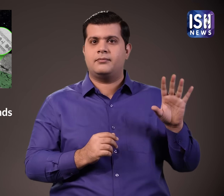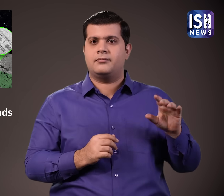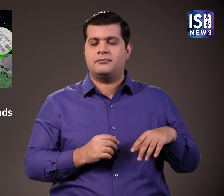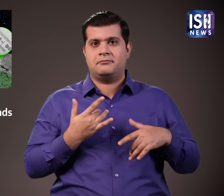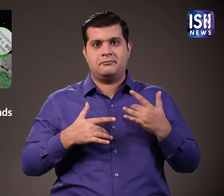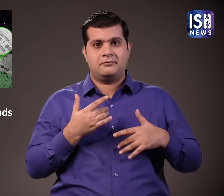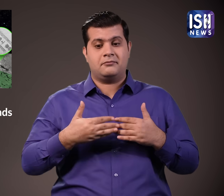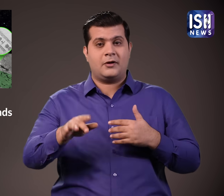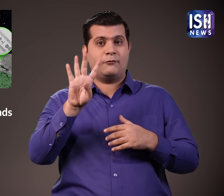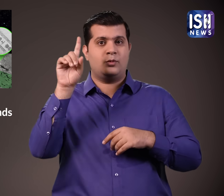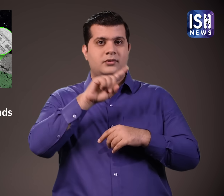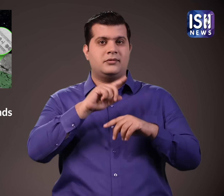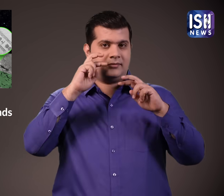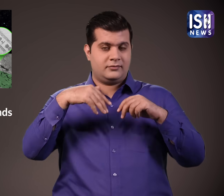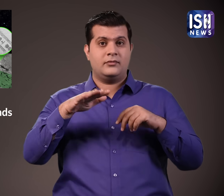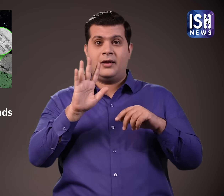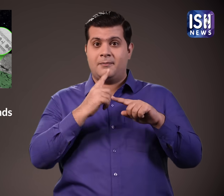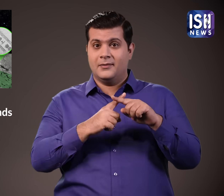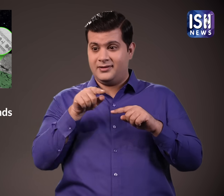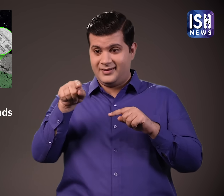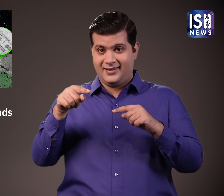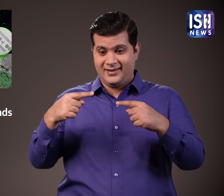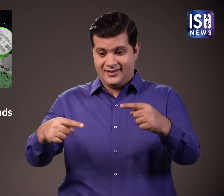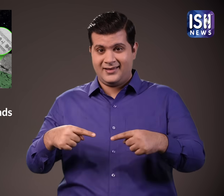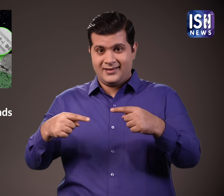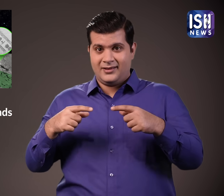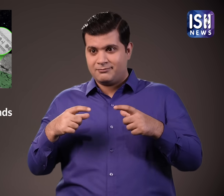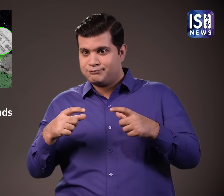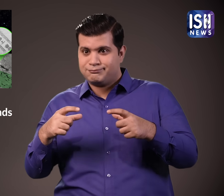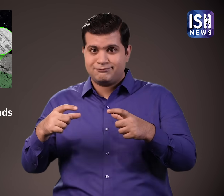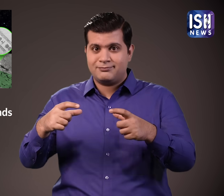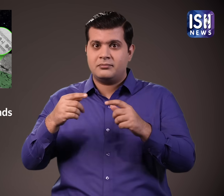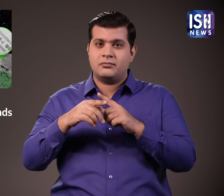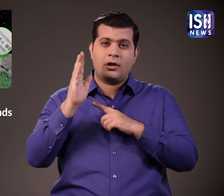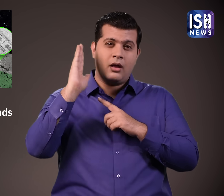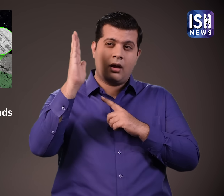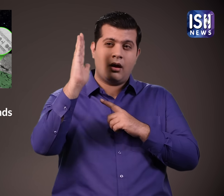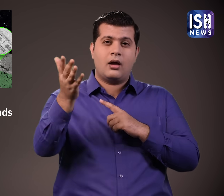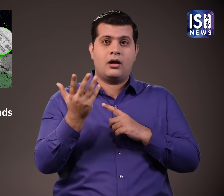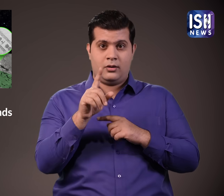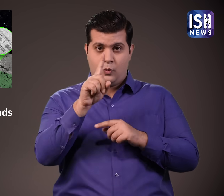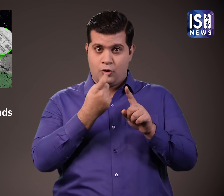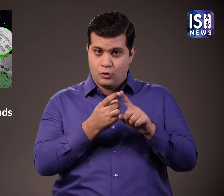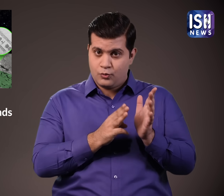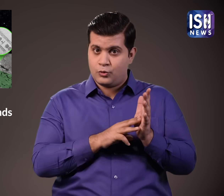How exciting! This will be done in the next 14 days. It is premature to say how much distance the rover recovers.